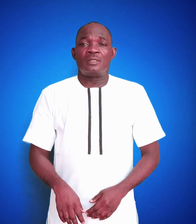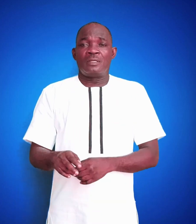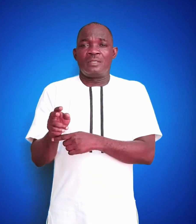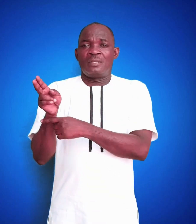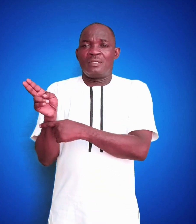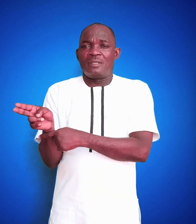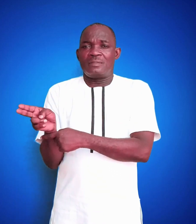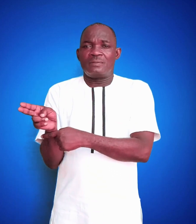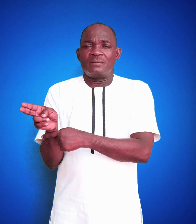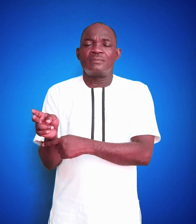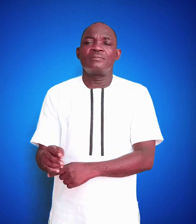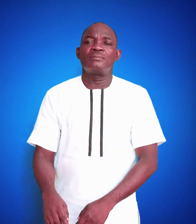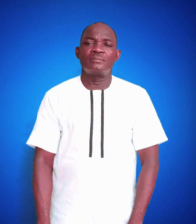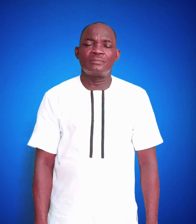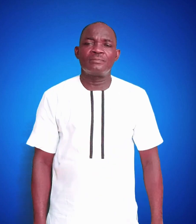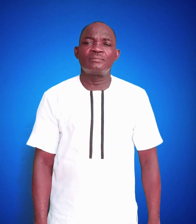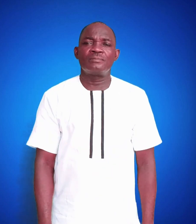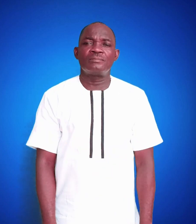H.